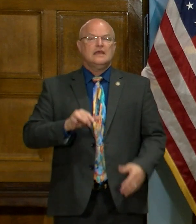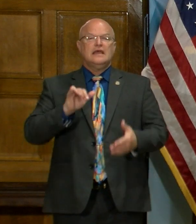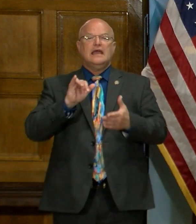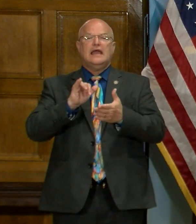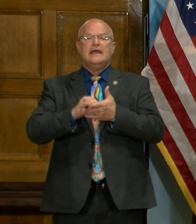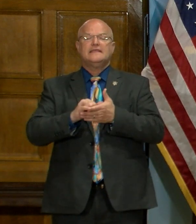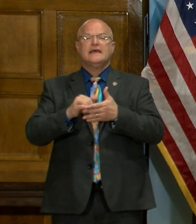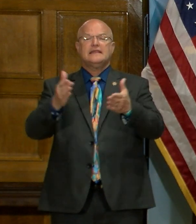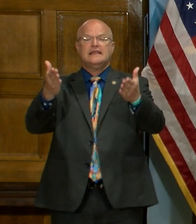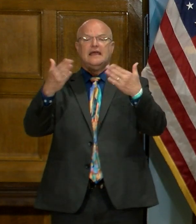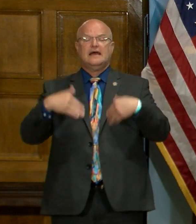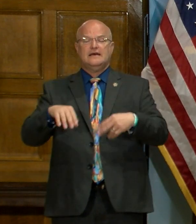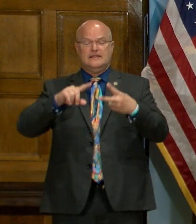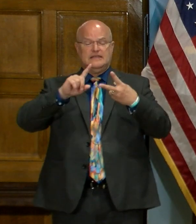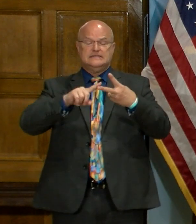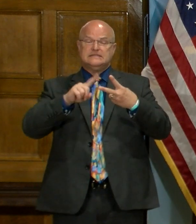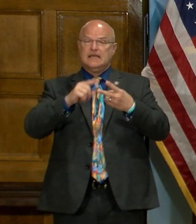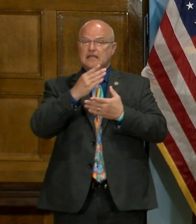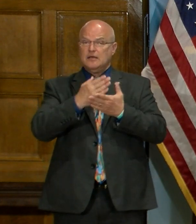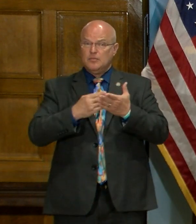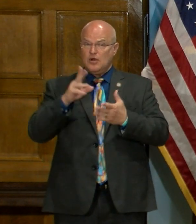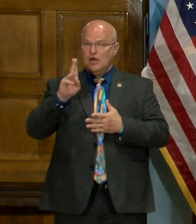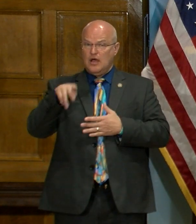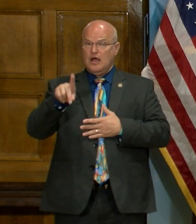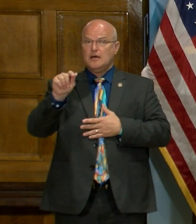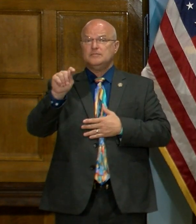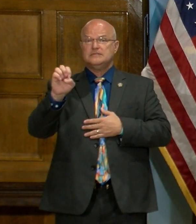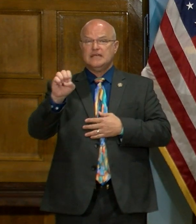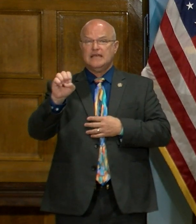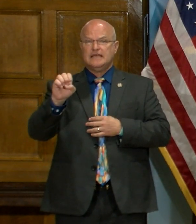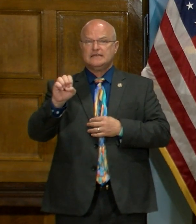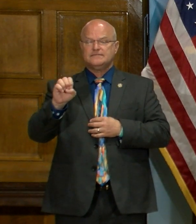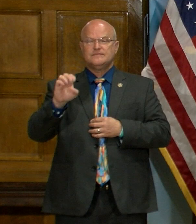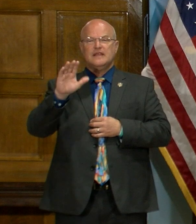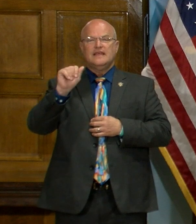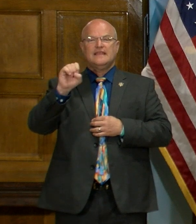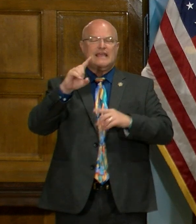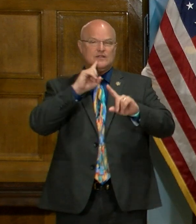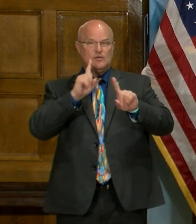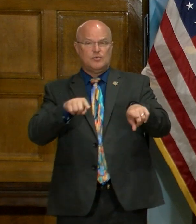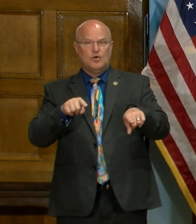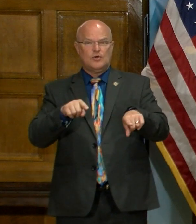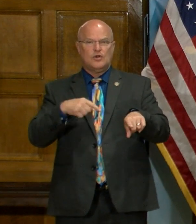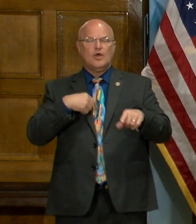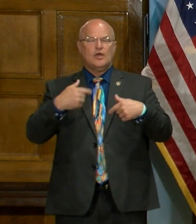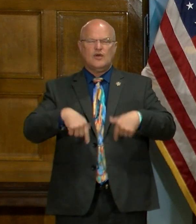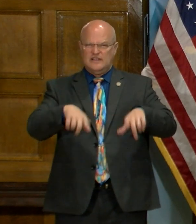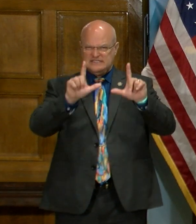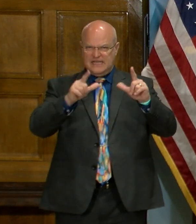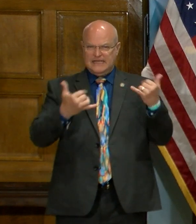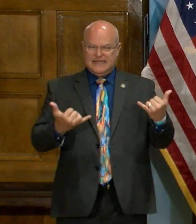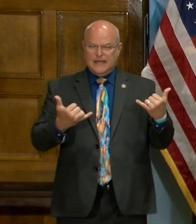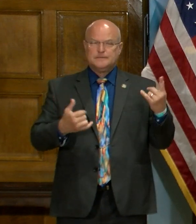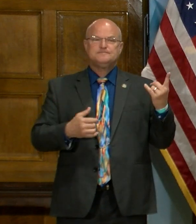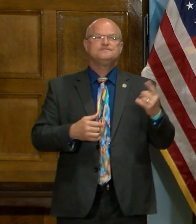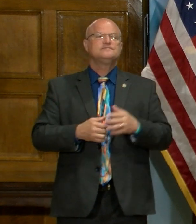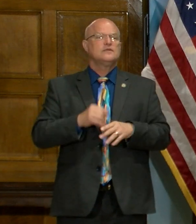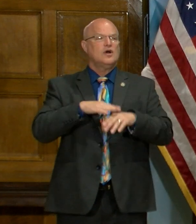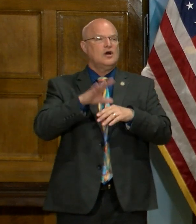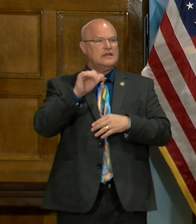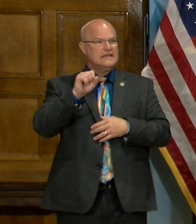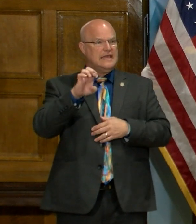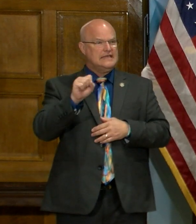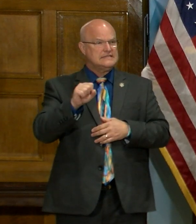leads me to the second part of the update today, and that is our case report. We can go on to the first slide on